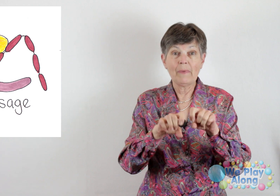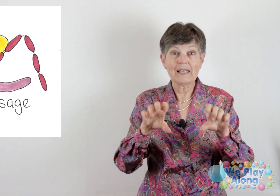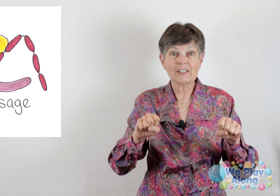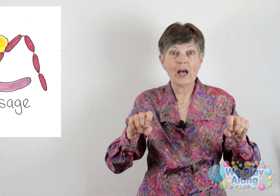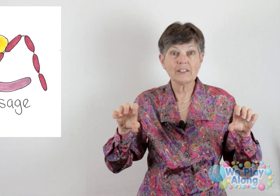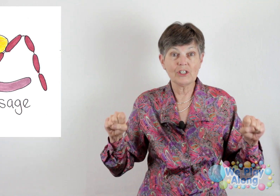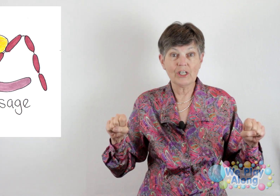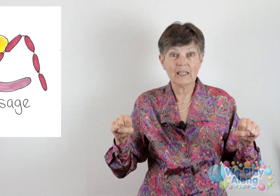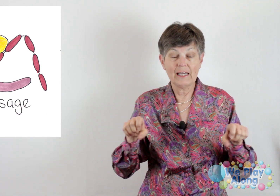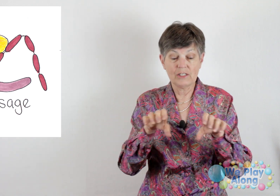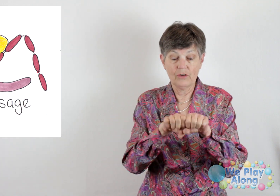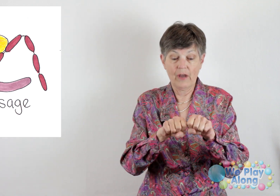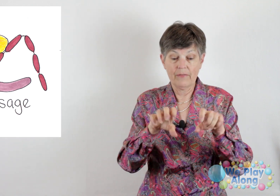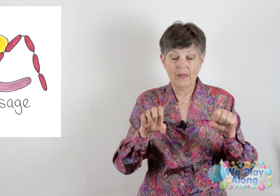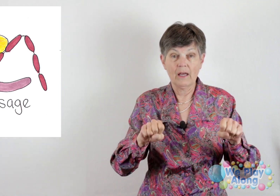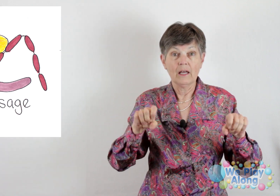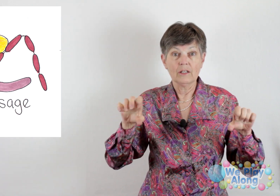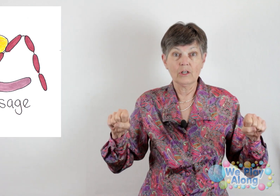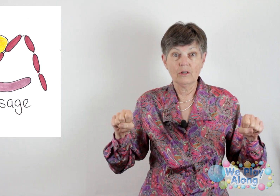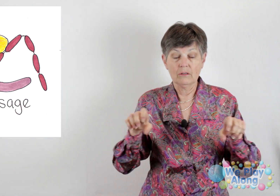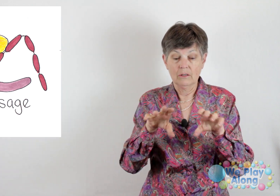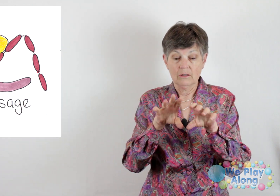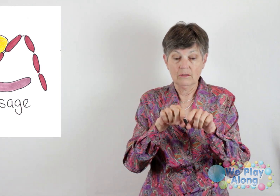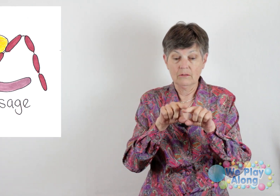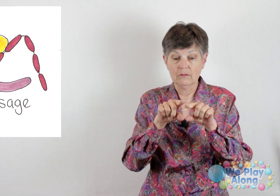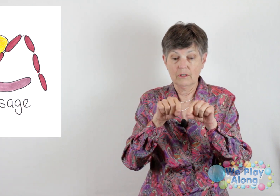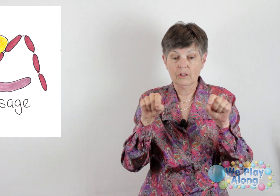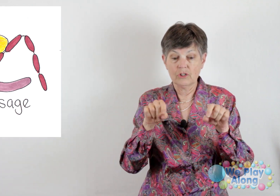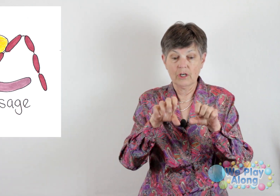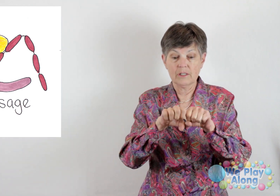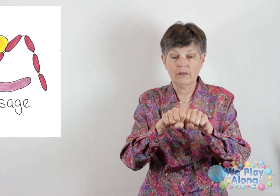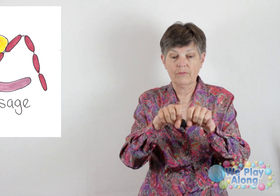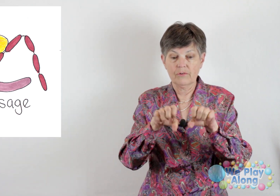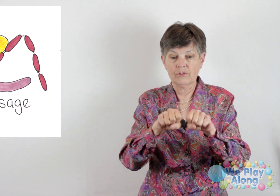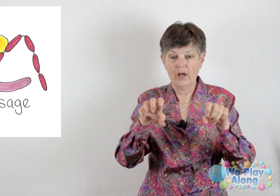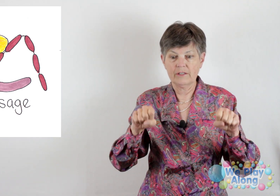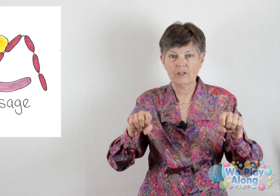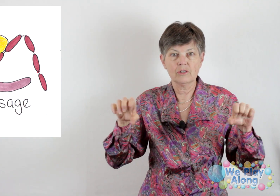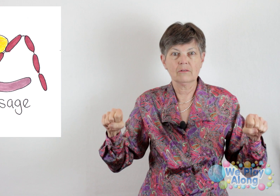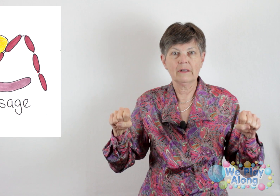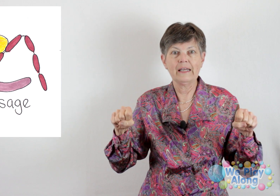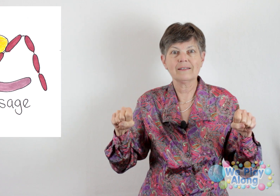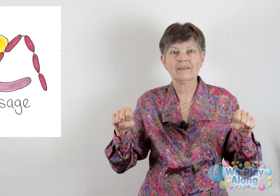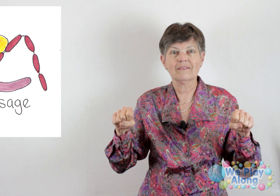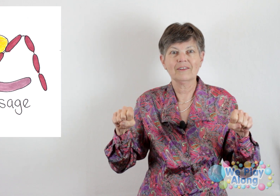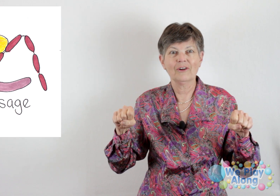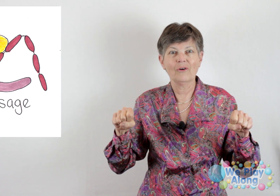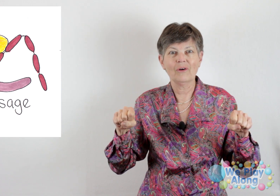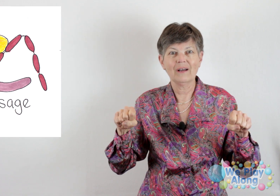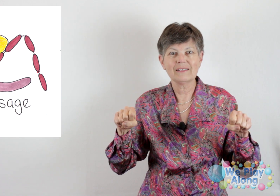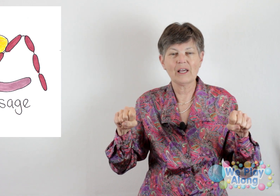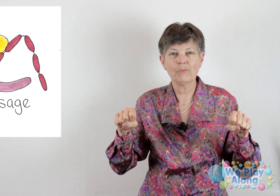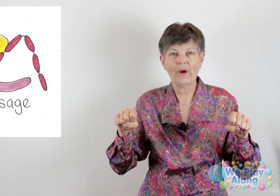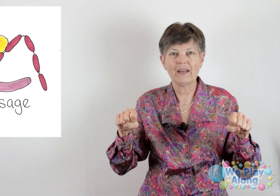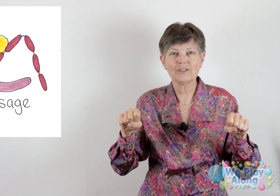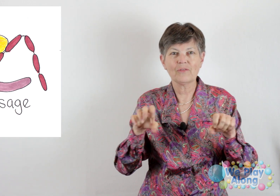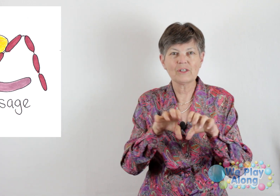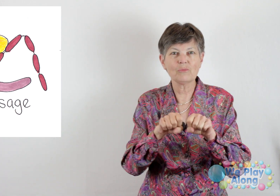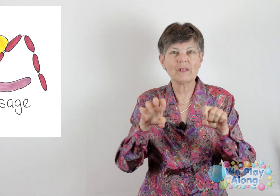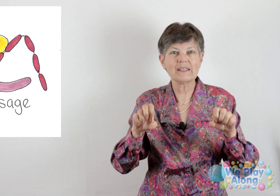make sausage in links, you've got the little chunks of, or sausage links, and separated. So this would be the